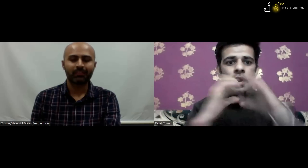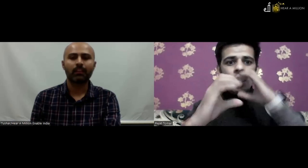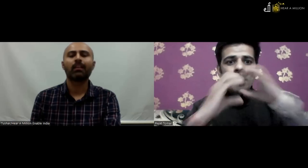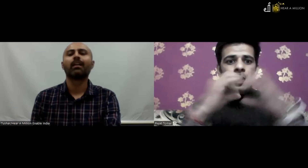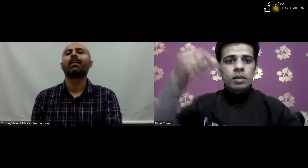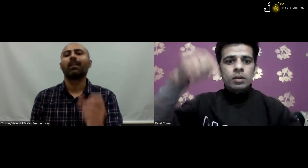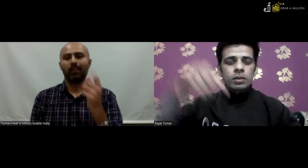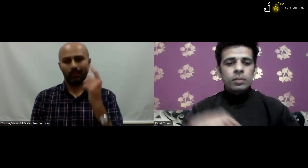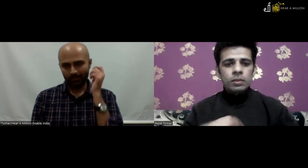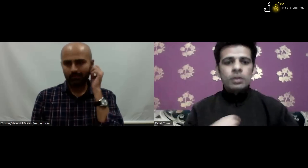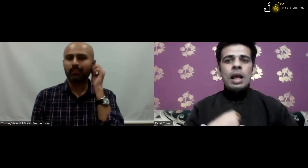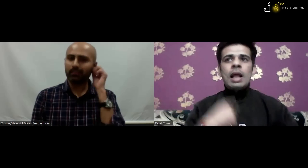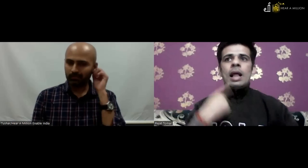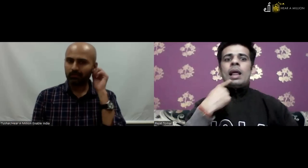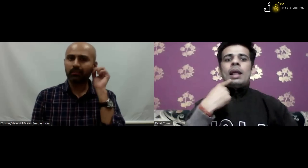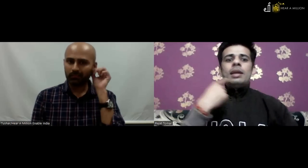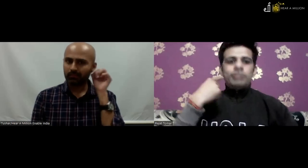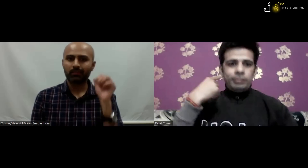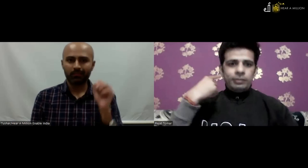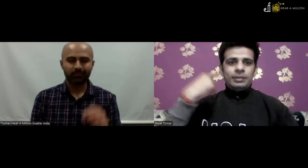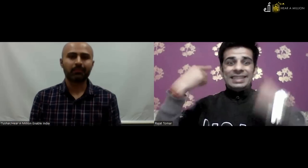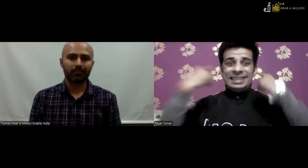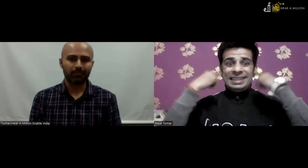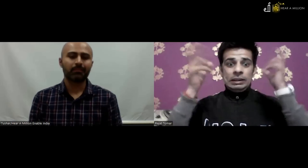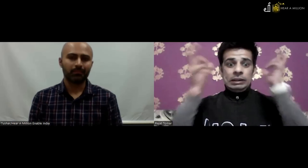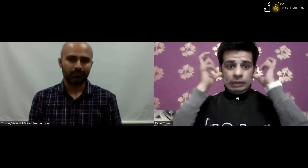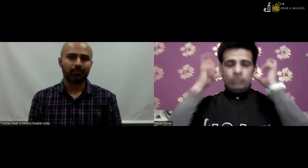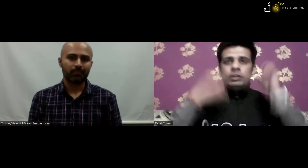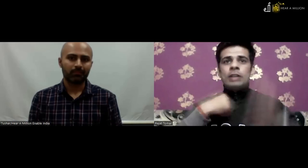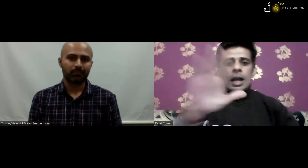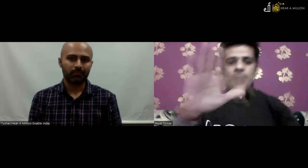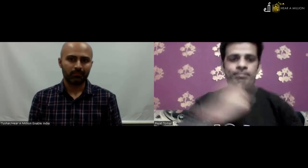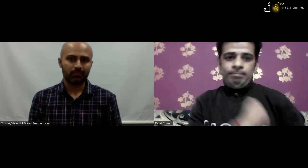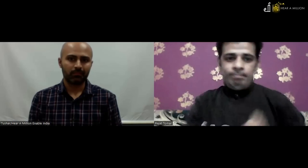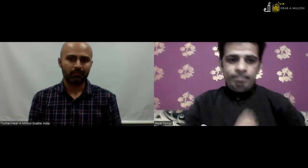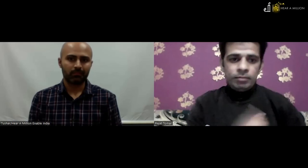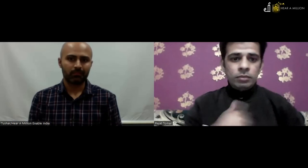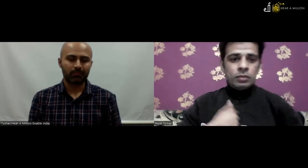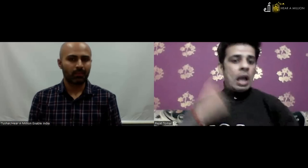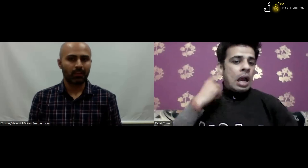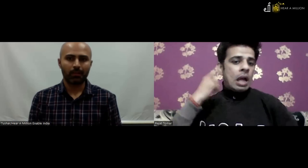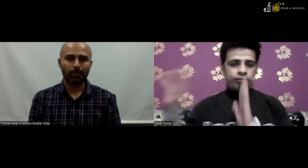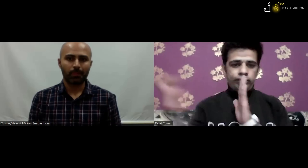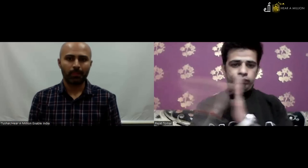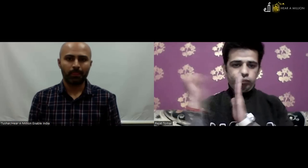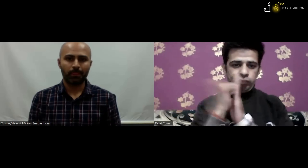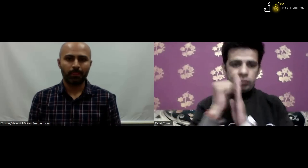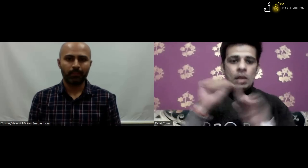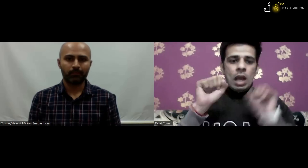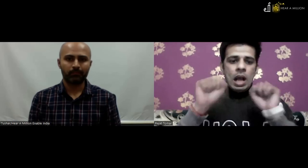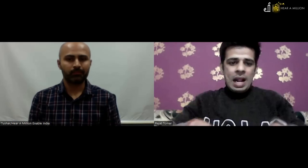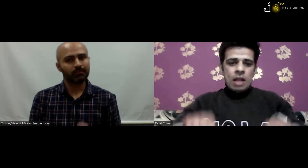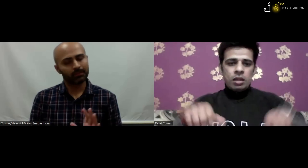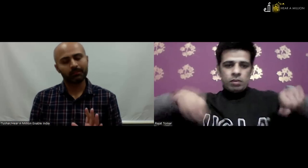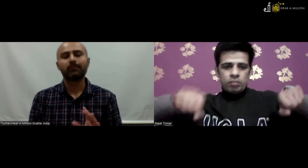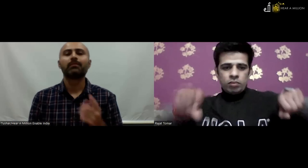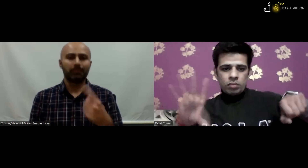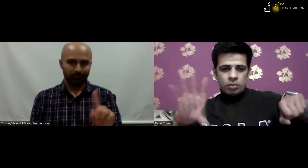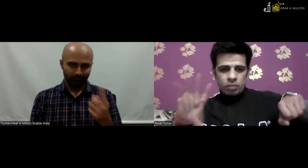he thought, okay, he was asking me, what's your name, what are you doing and all. So I told him, sorry, I